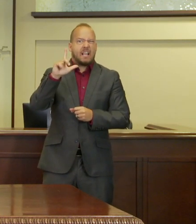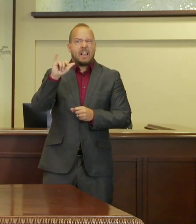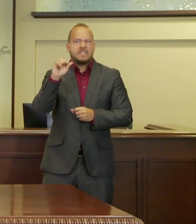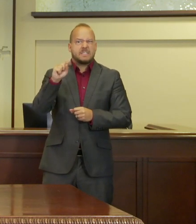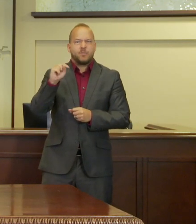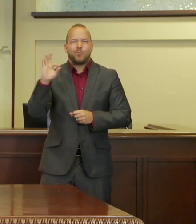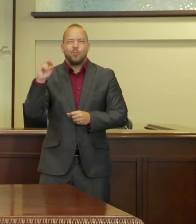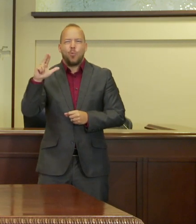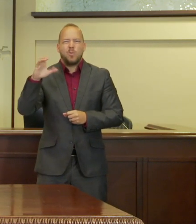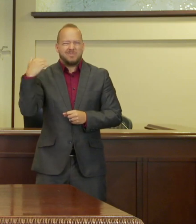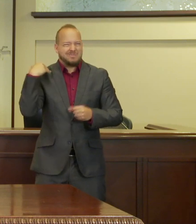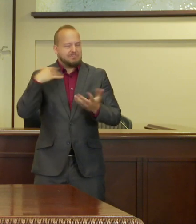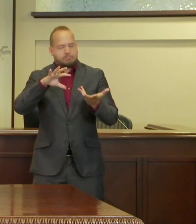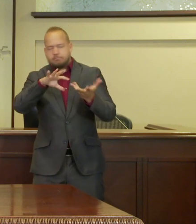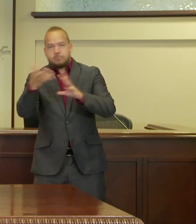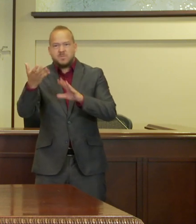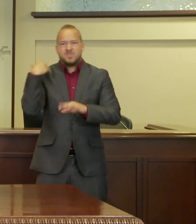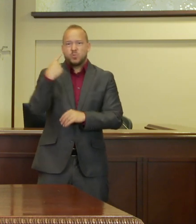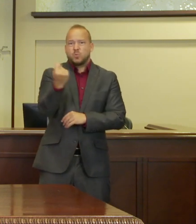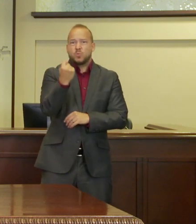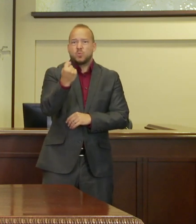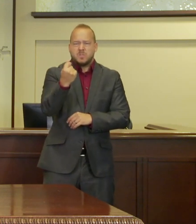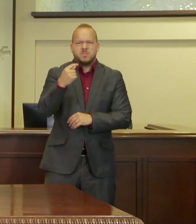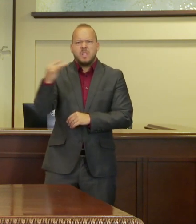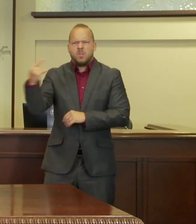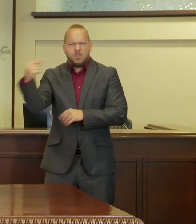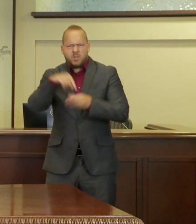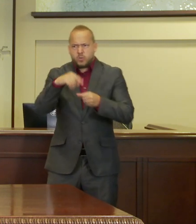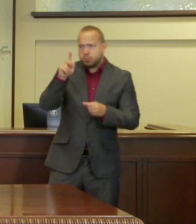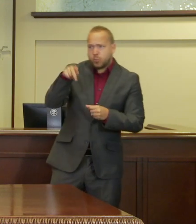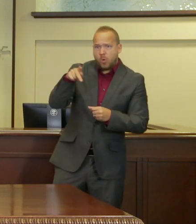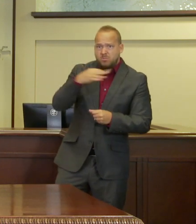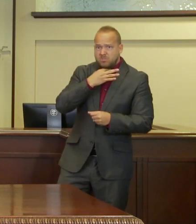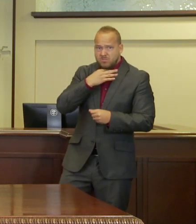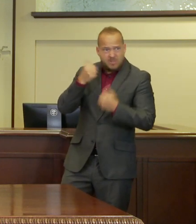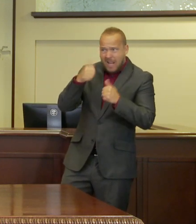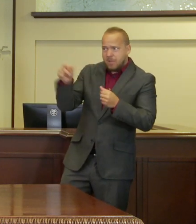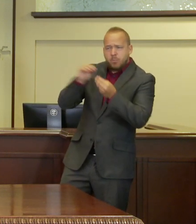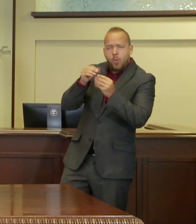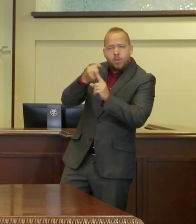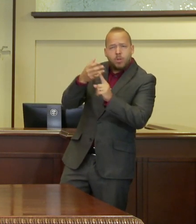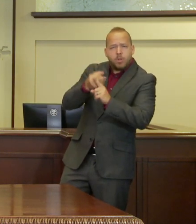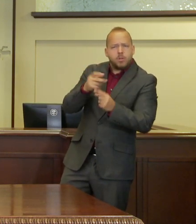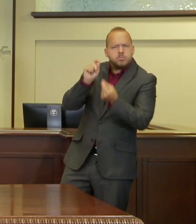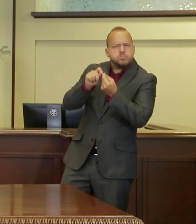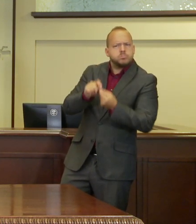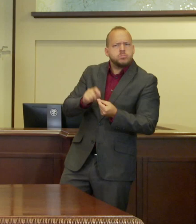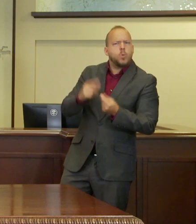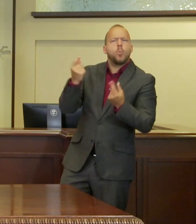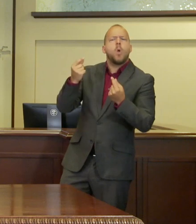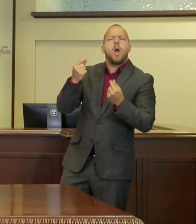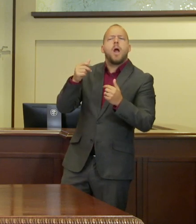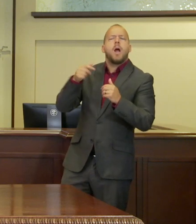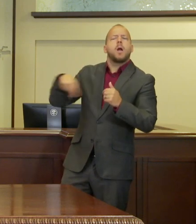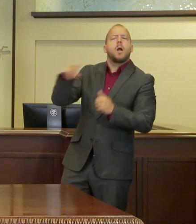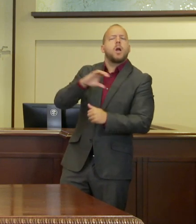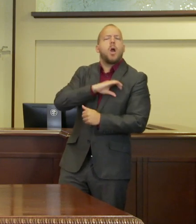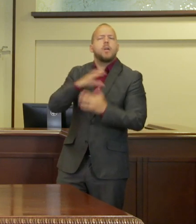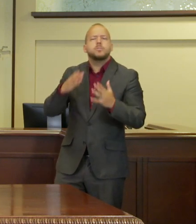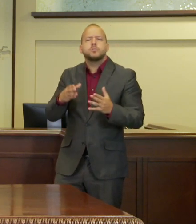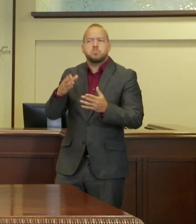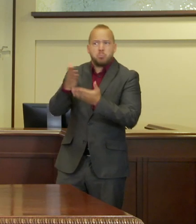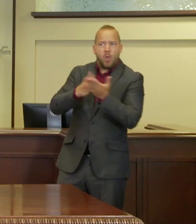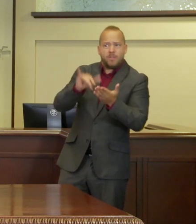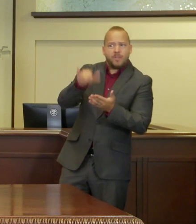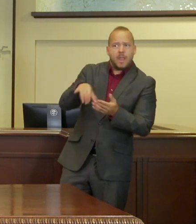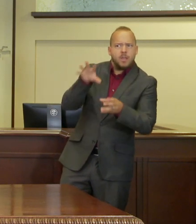happened in Portland. Do you have any comment on that or more details on what happened and what officers and who was involved?